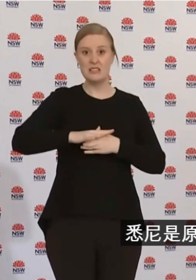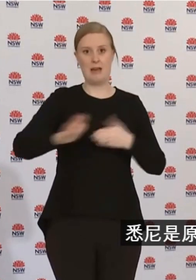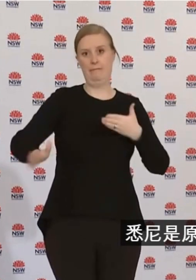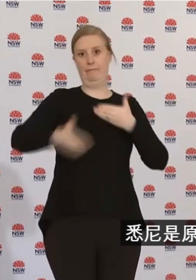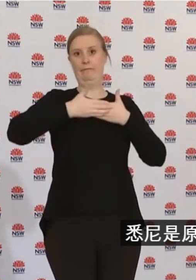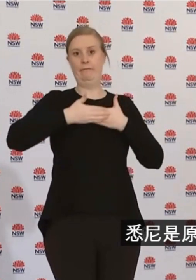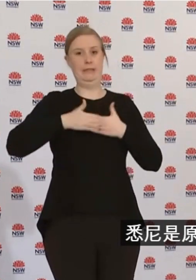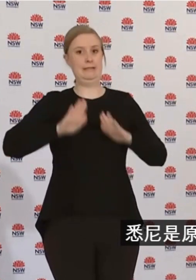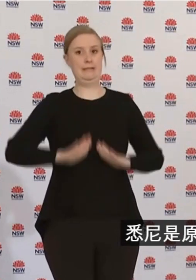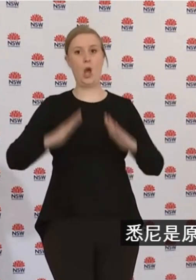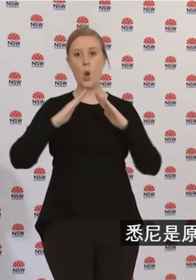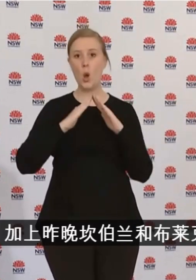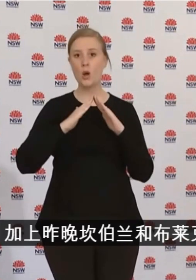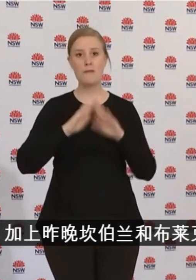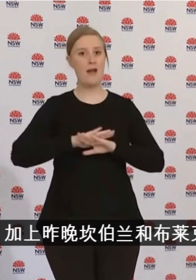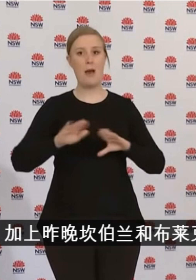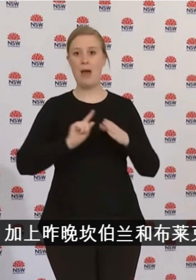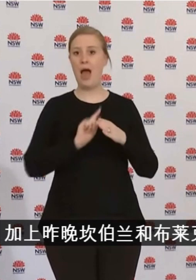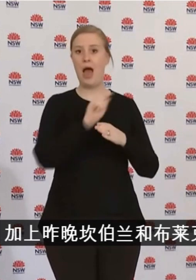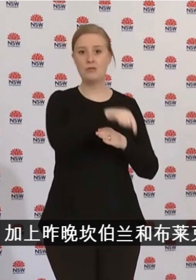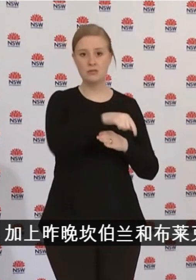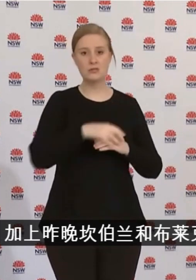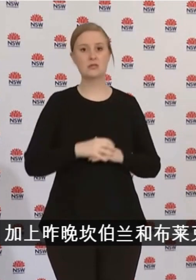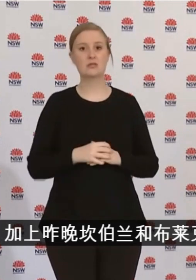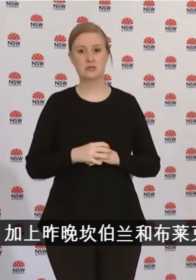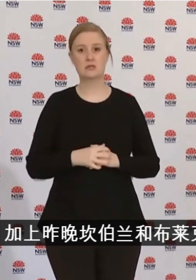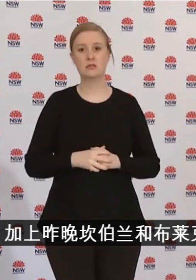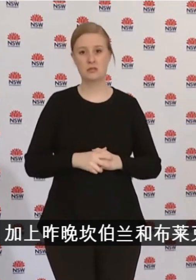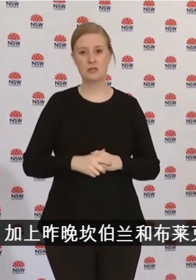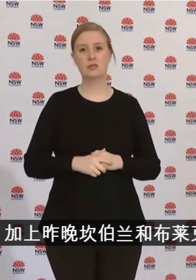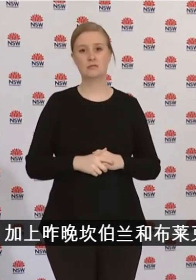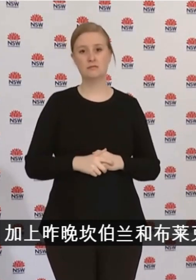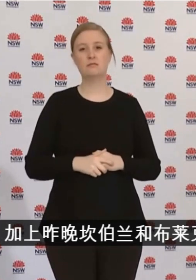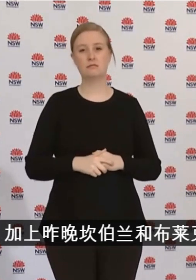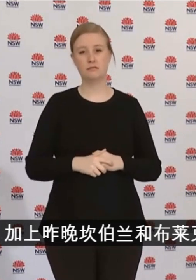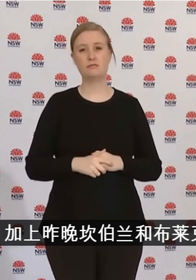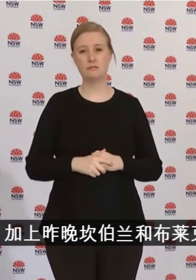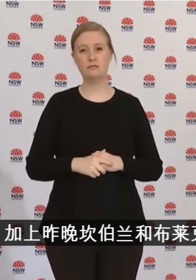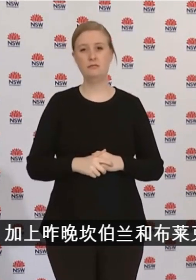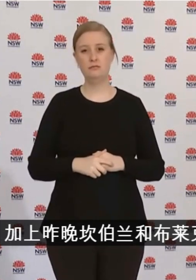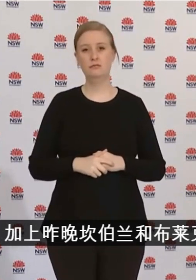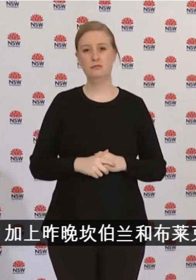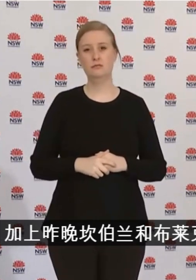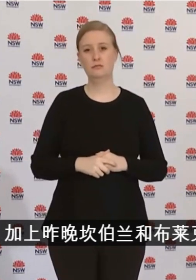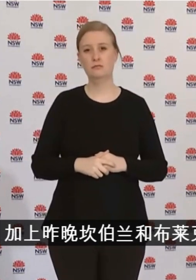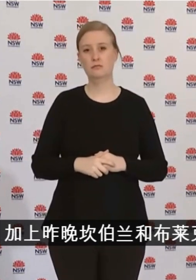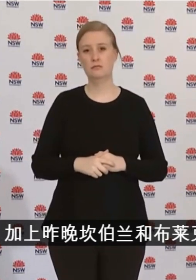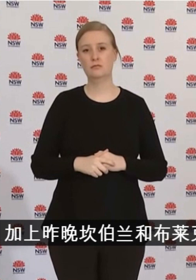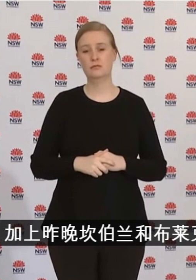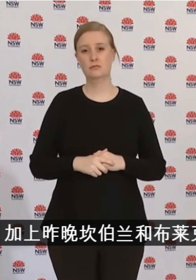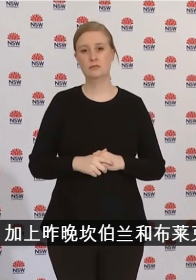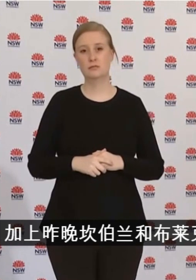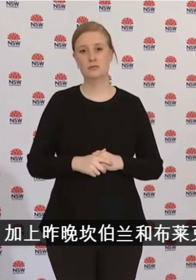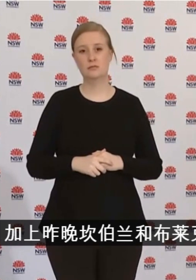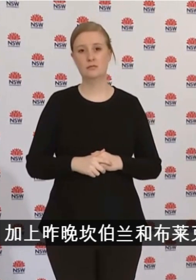being the original three, of course, plus Cumberland and Blacktown last night. I want to stress again that in